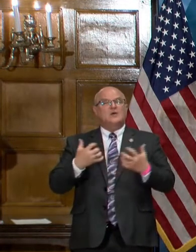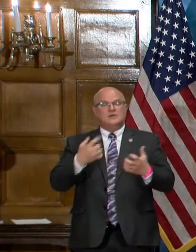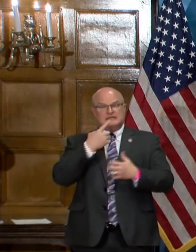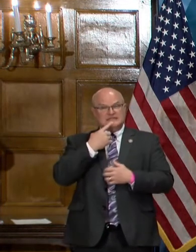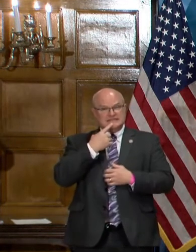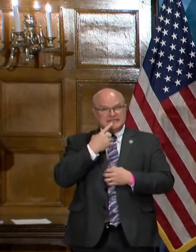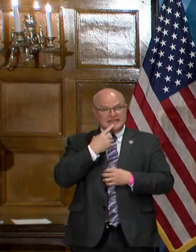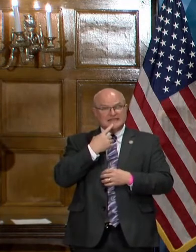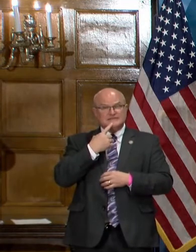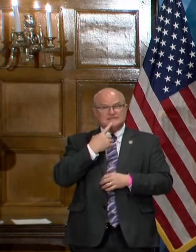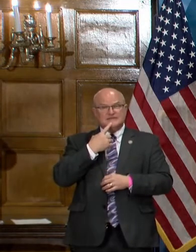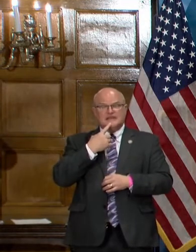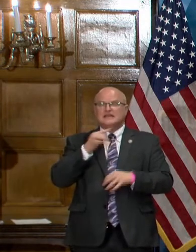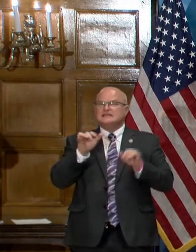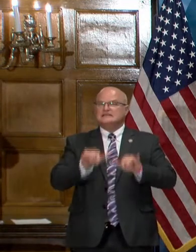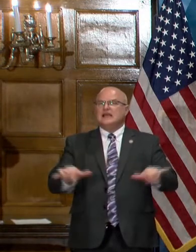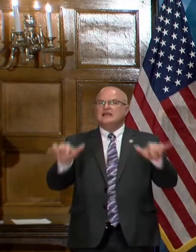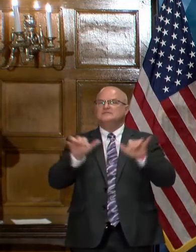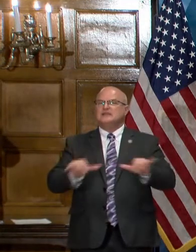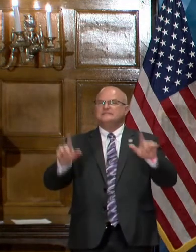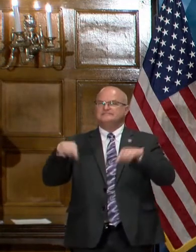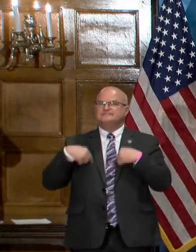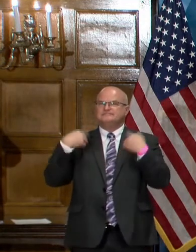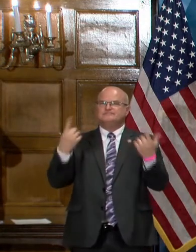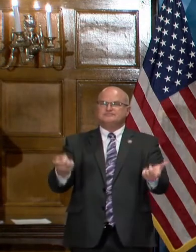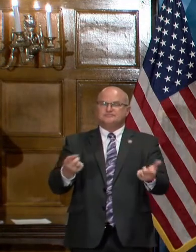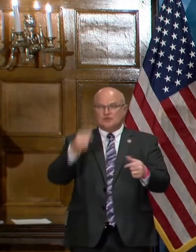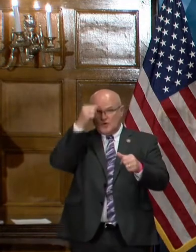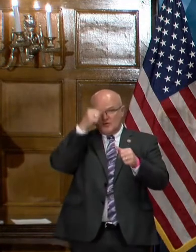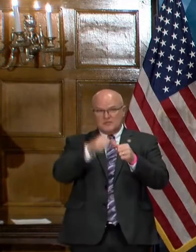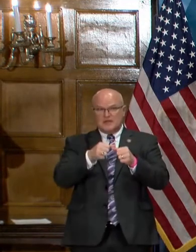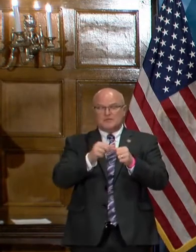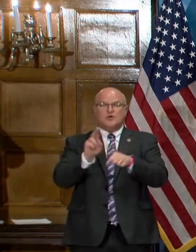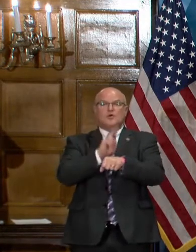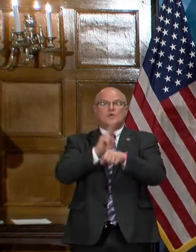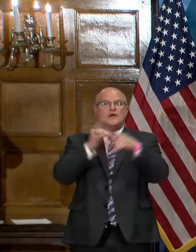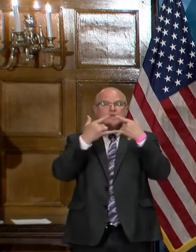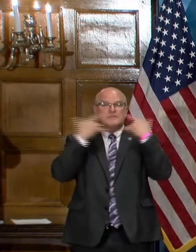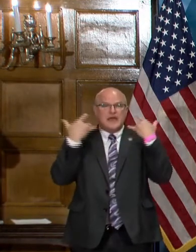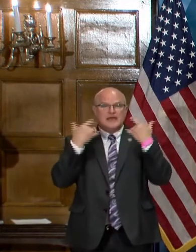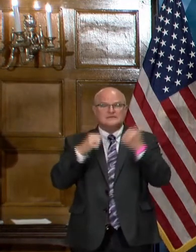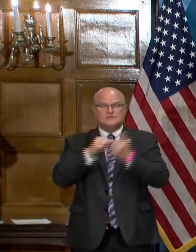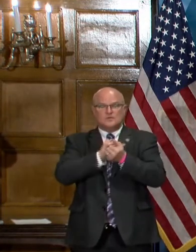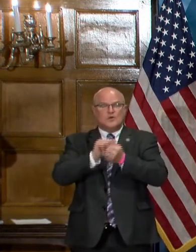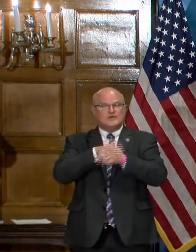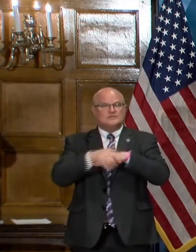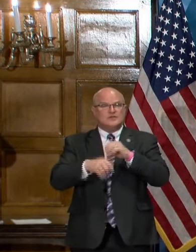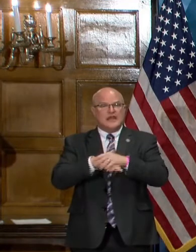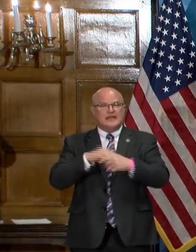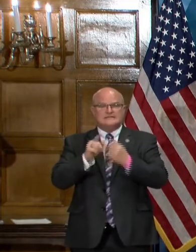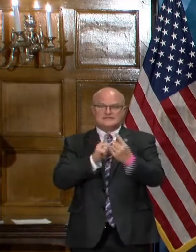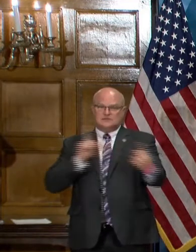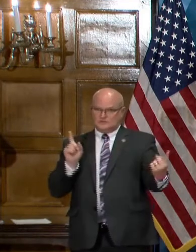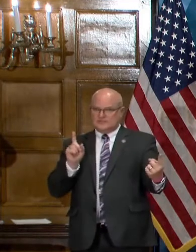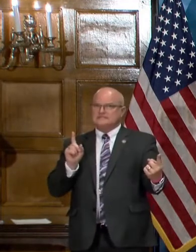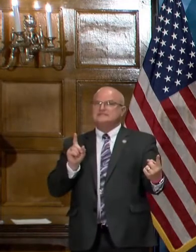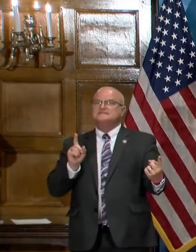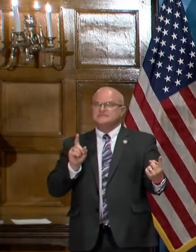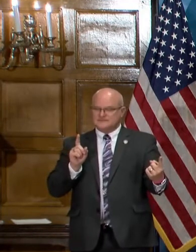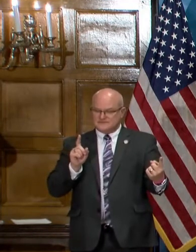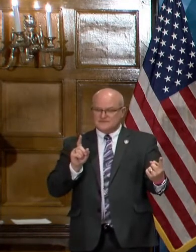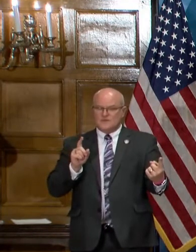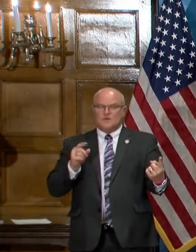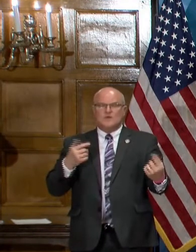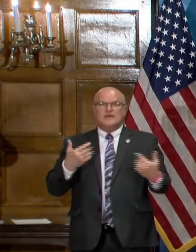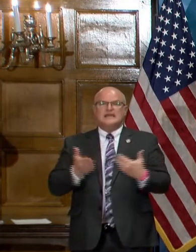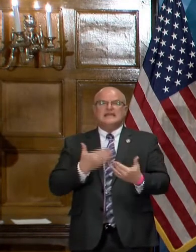same song that I always have for you all, and that is, remember to wear your mask, wash your hands, and keep your distance. It is